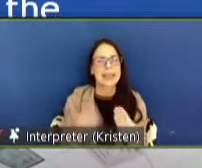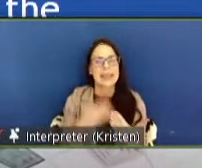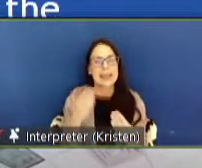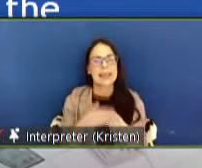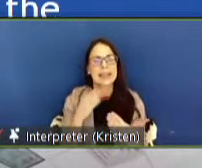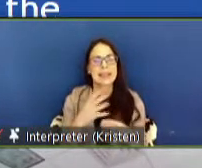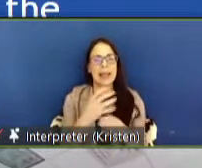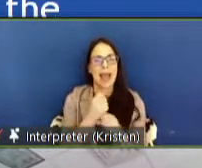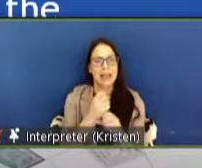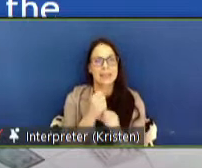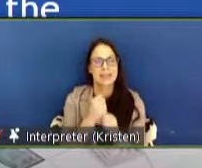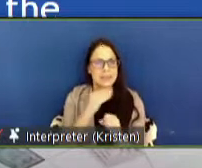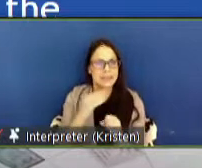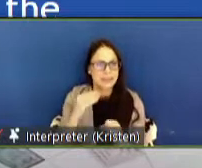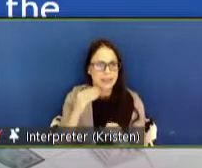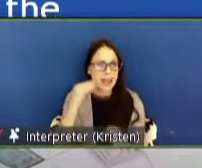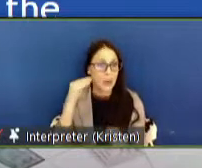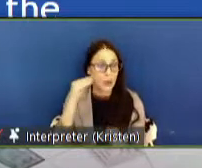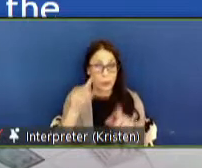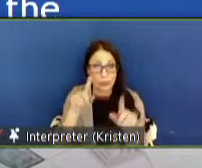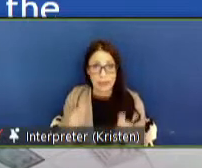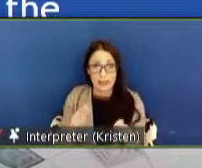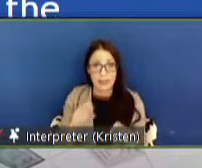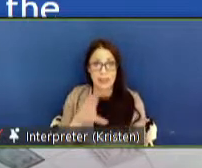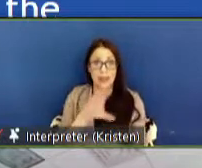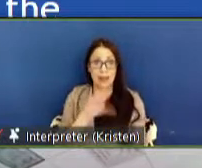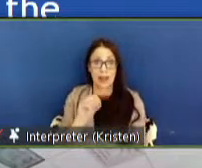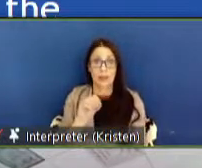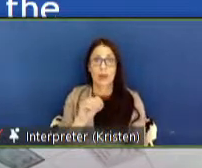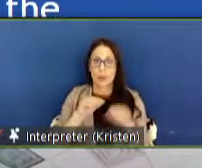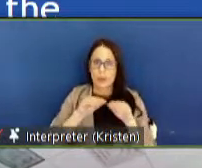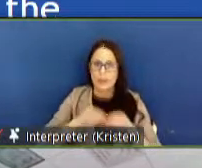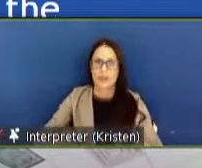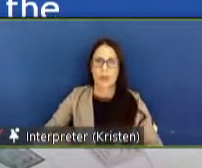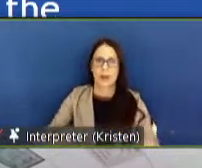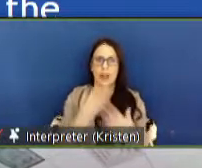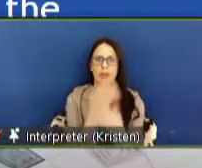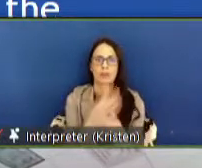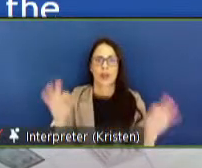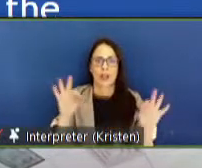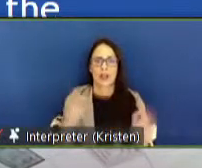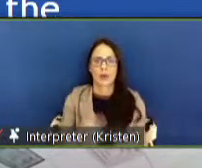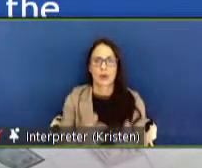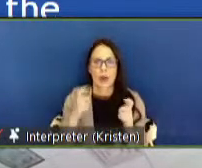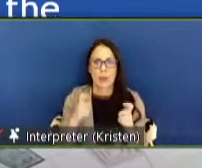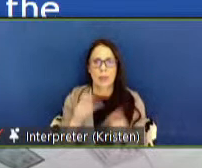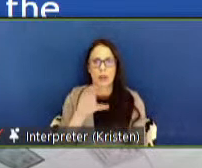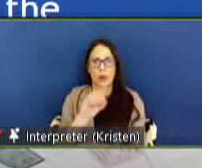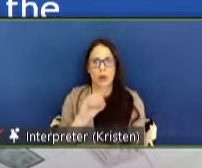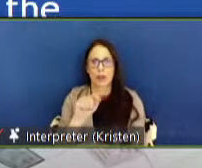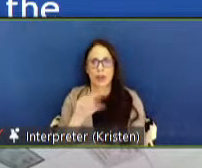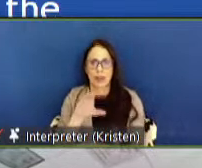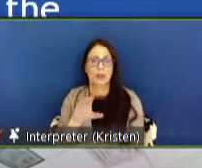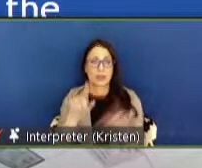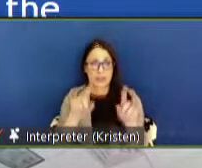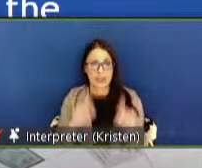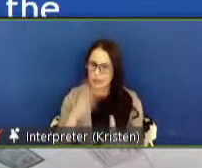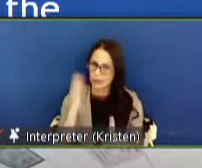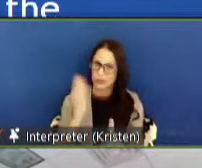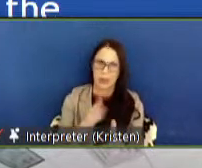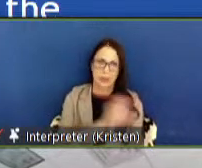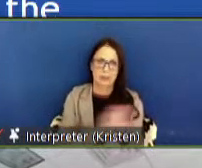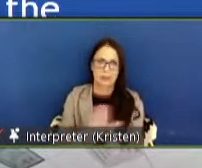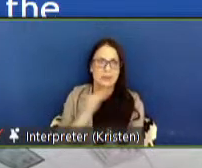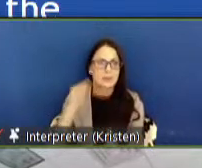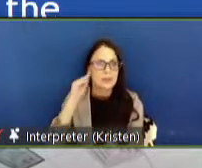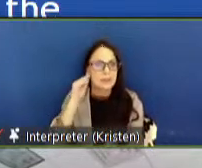tests. Colorado is distributing free rapid COVID-19 over-the-counter tests directly to people's homes. This uses